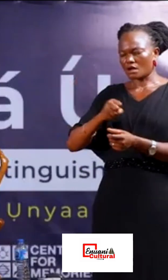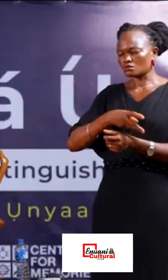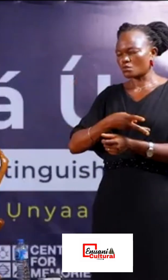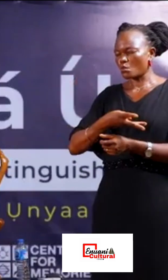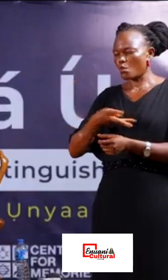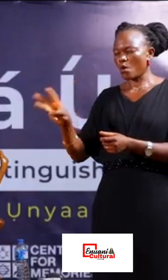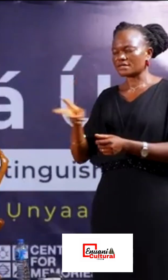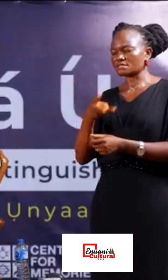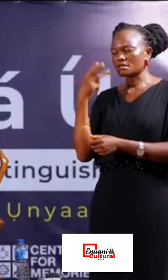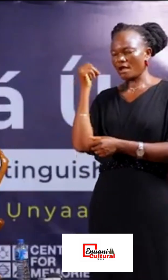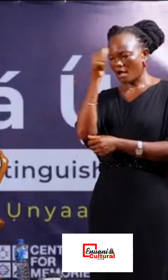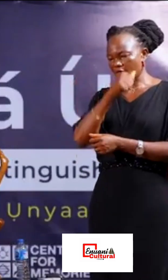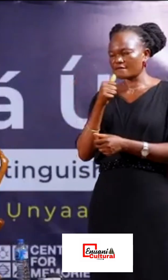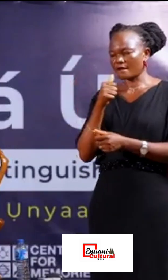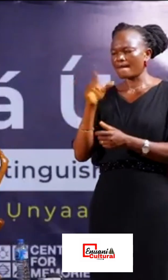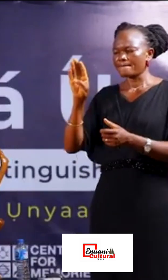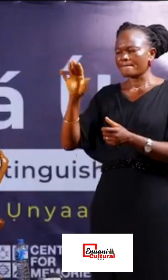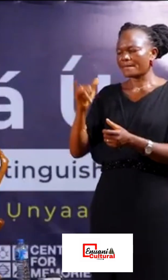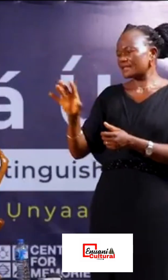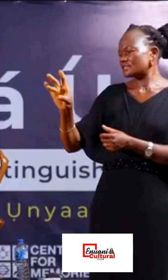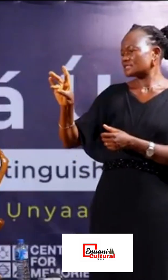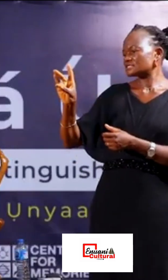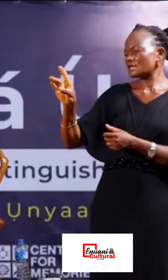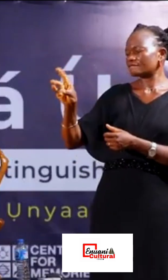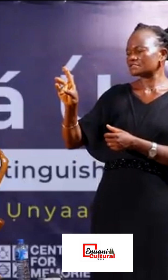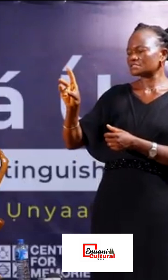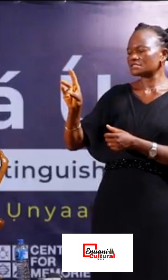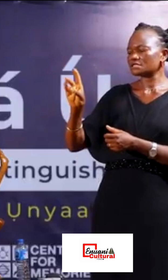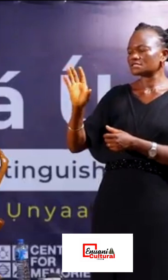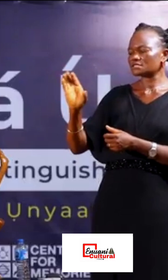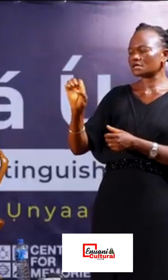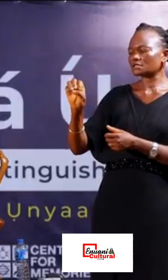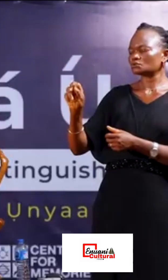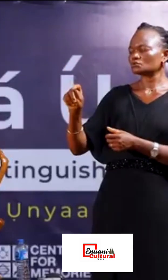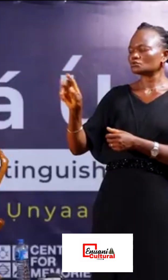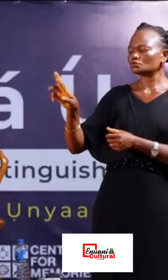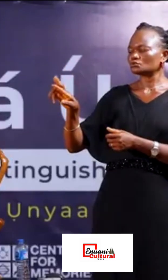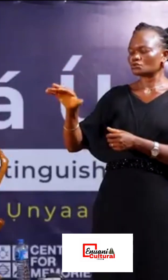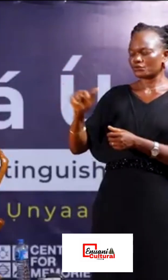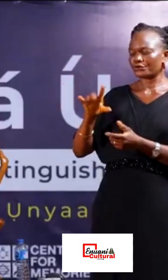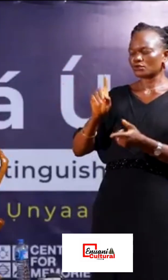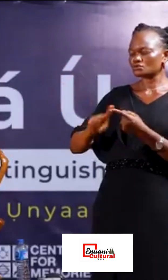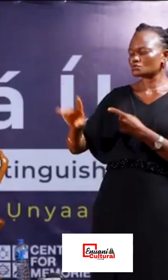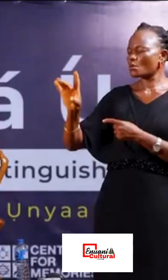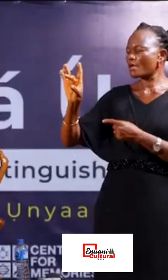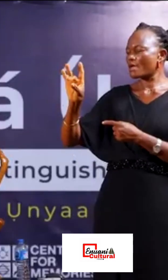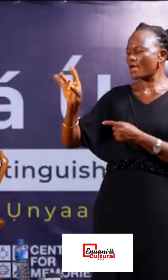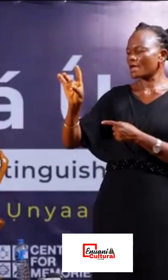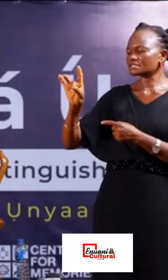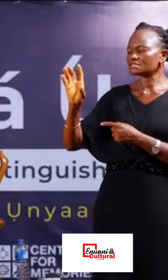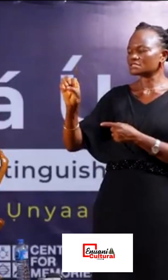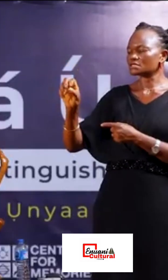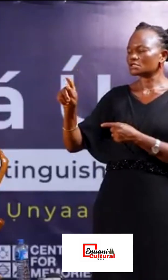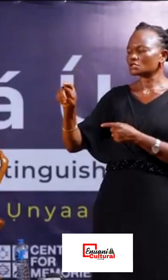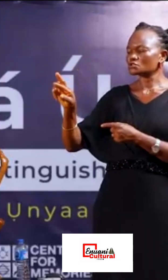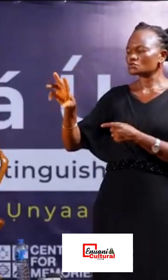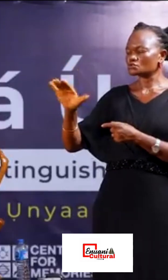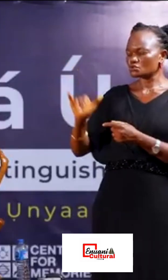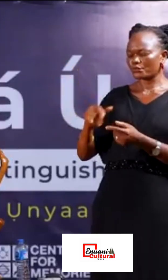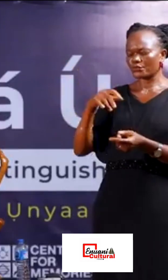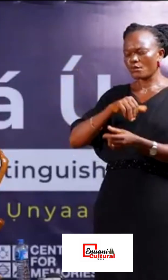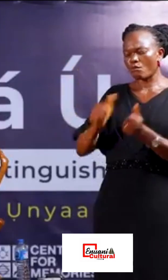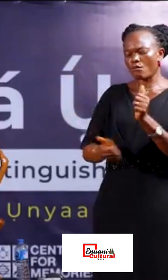Africa. By the 17th century to the 18th century, most of those